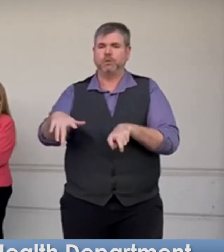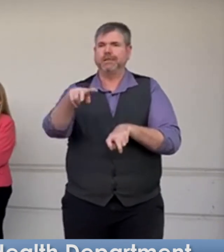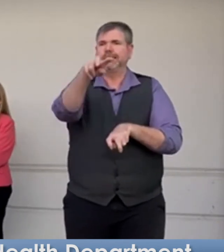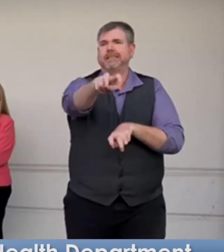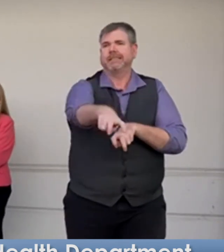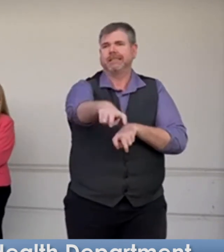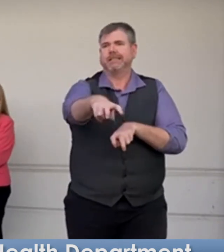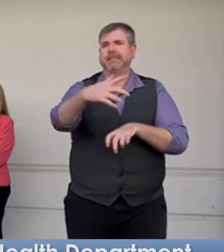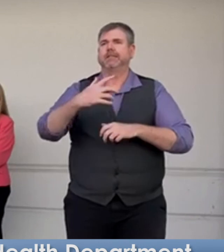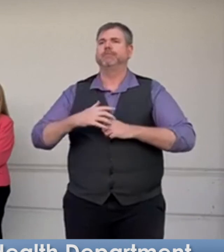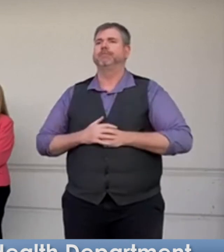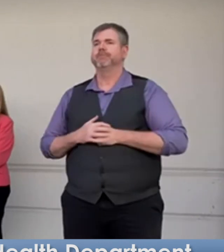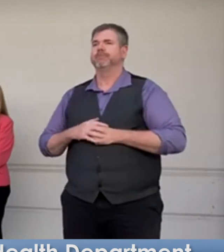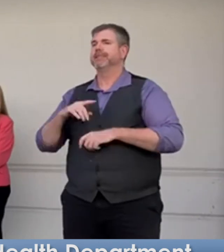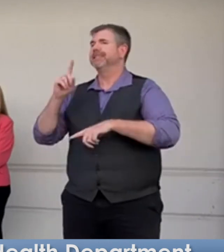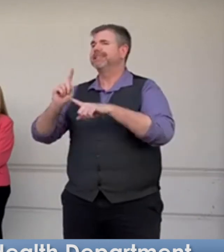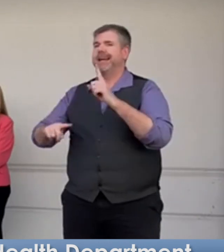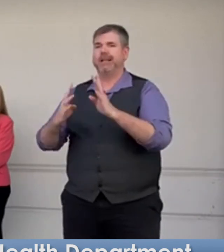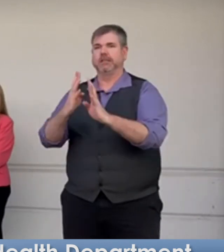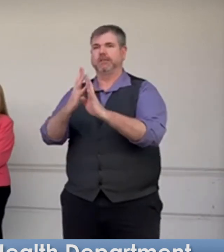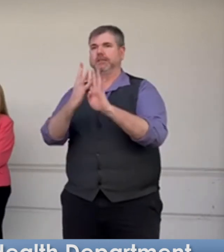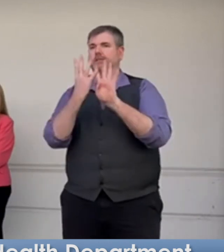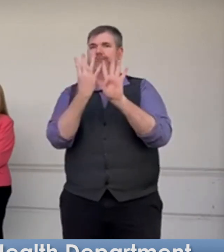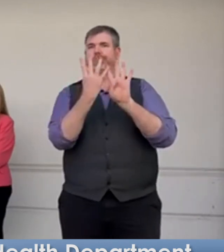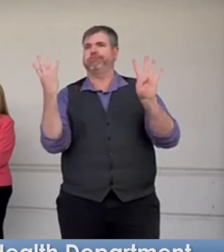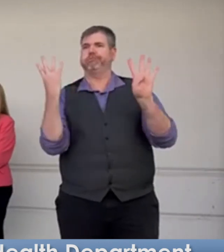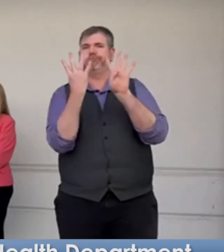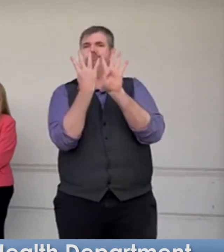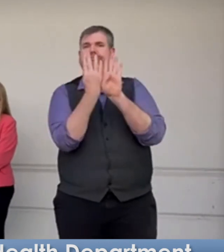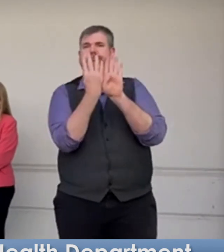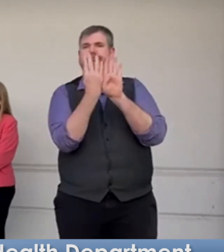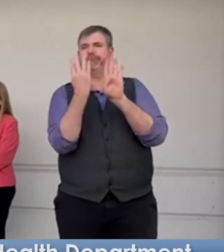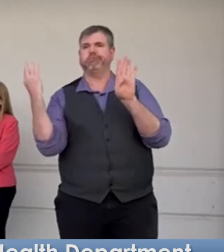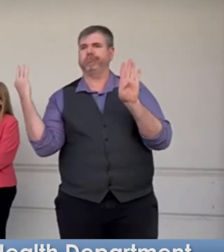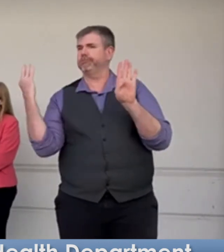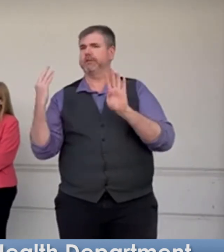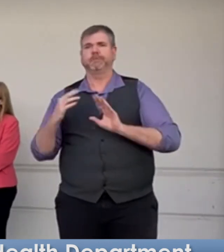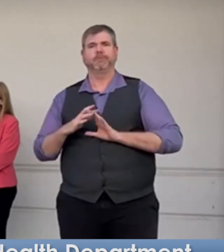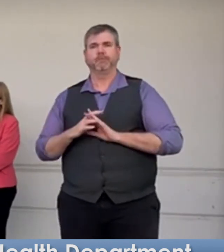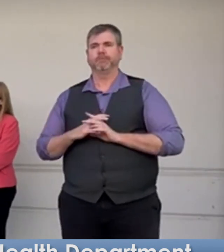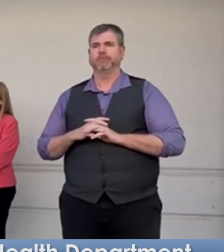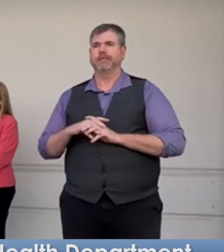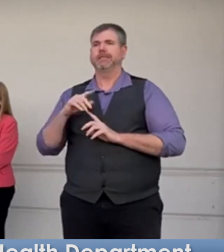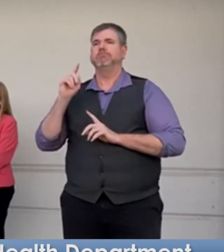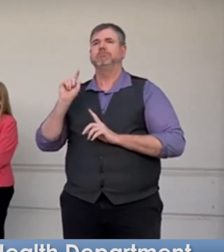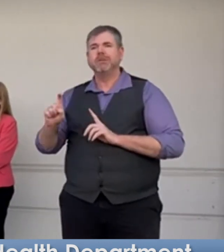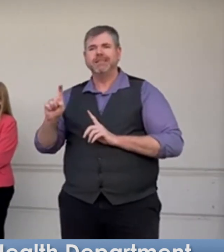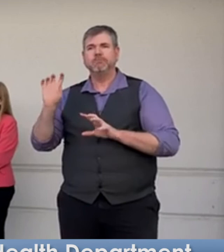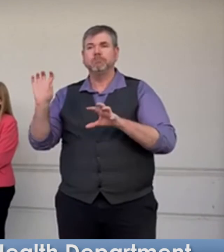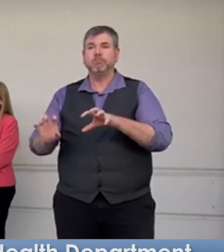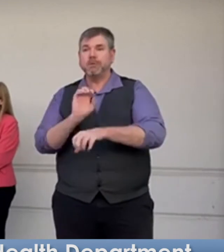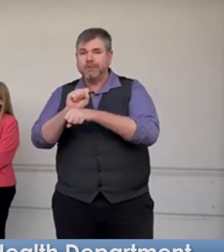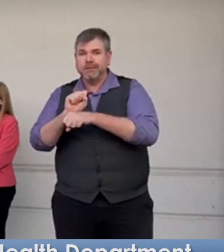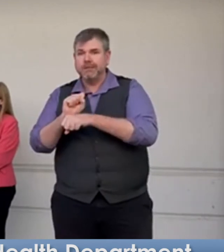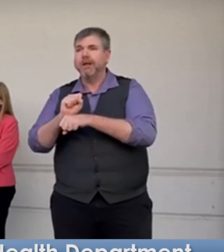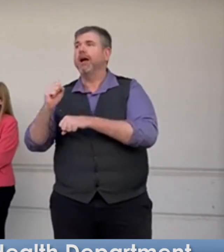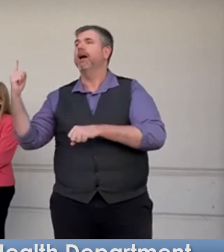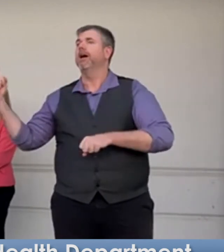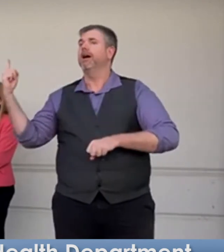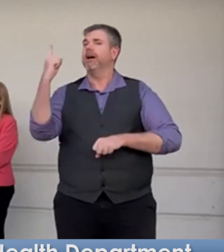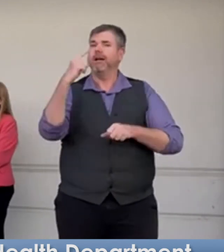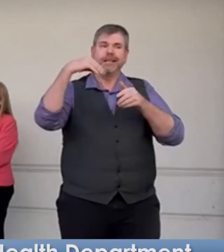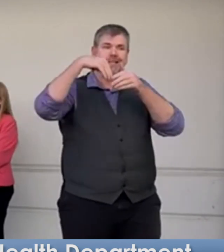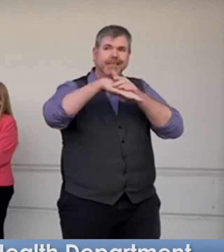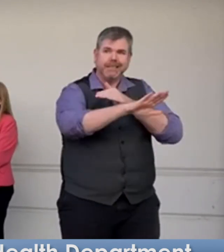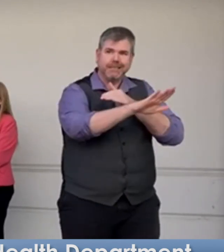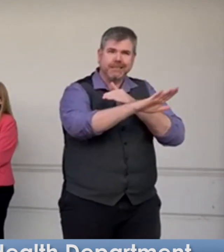So effectively, functionally, the same kind of de-densification of the space occurs under the guidance